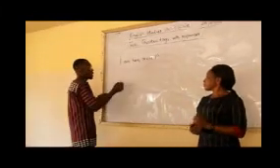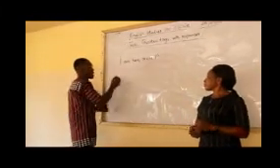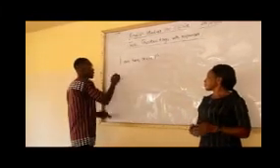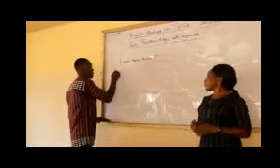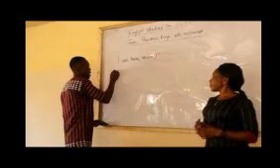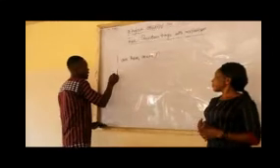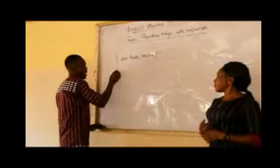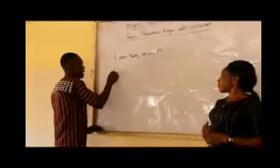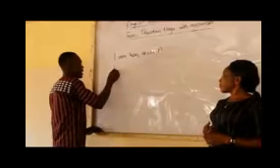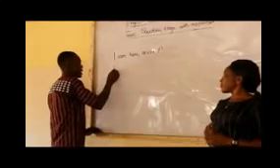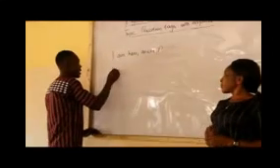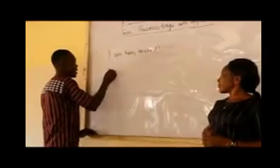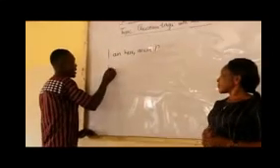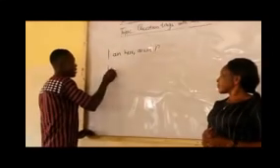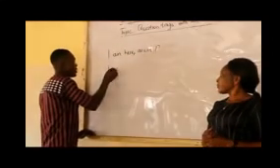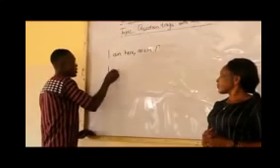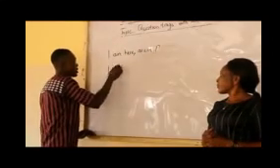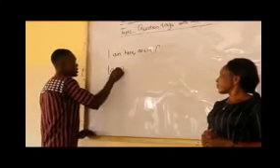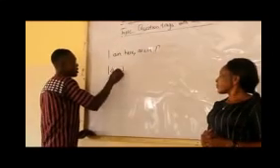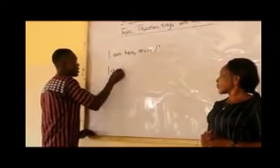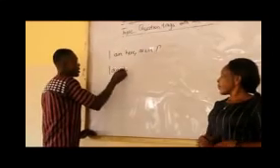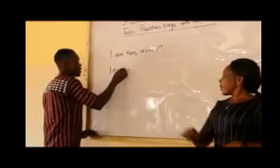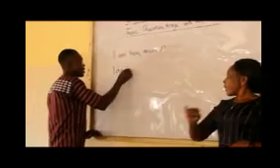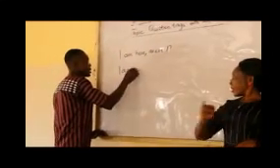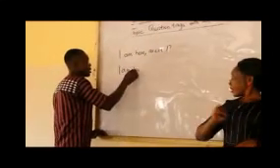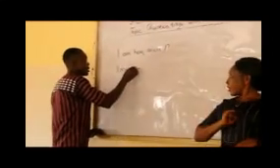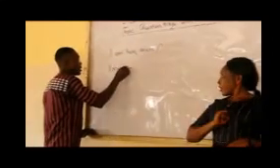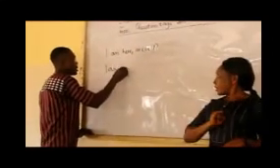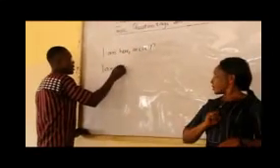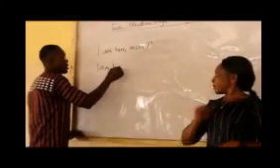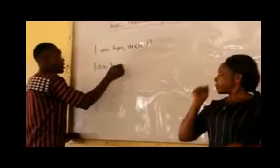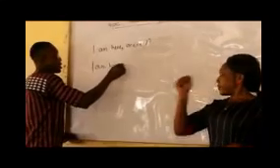something like I am here.